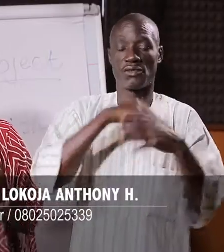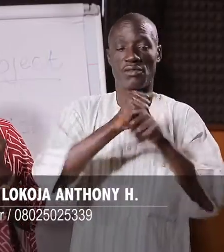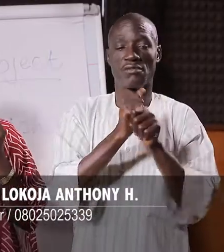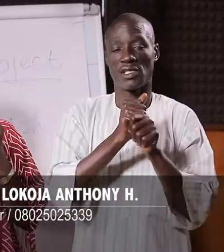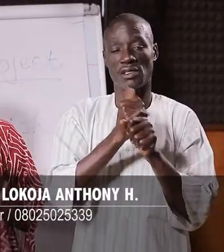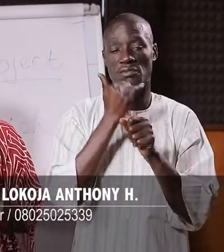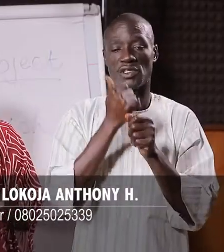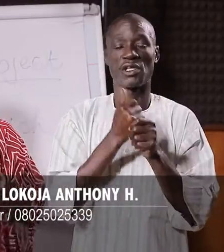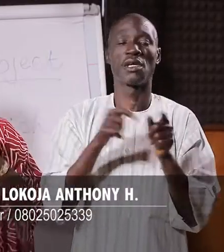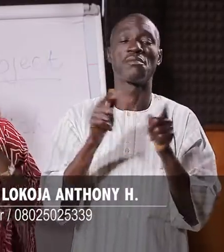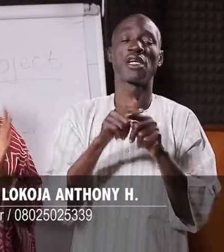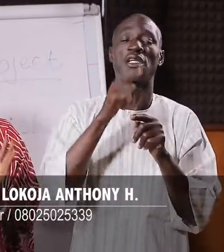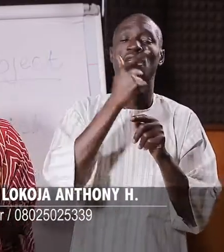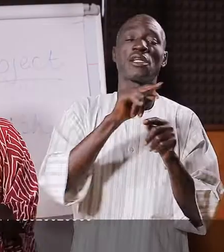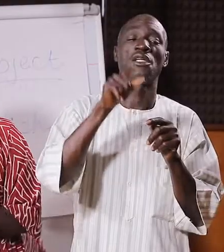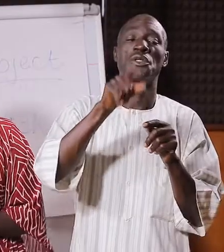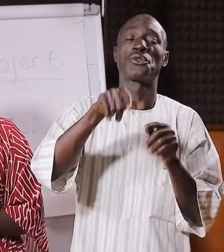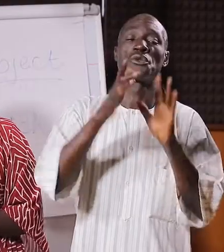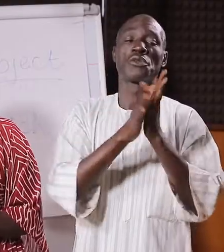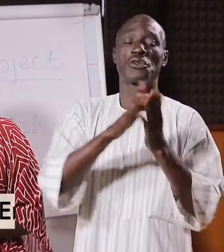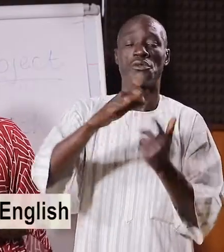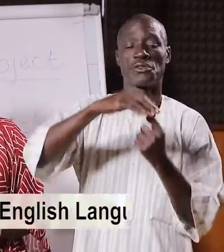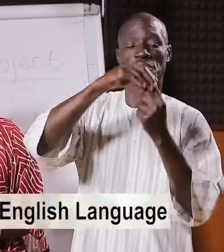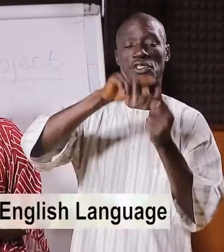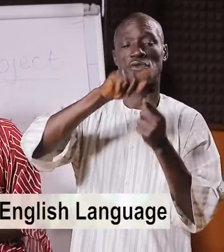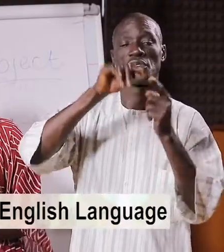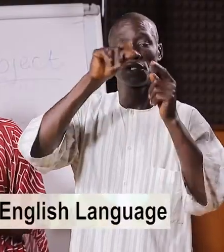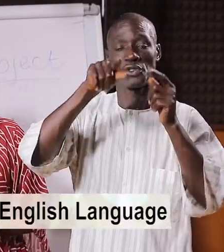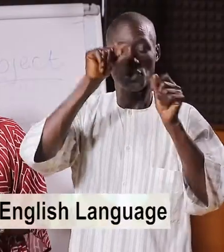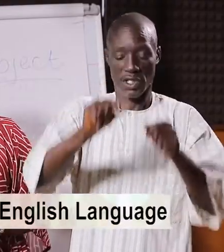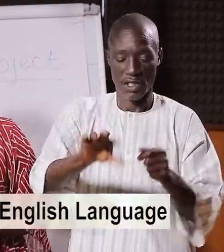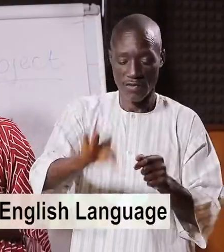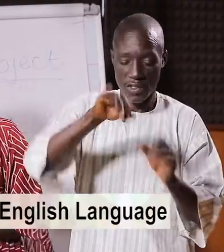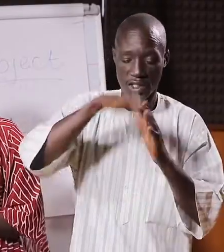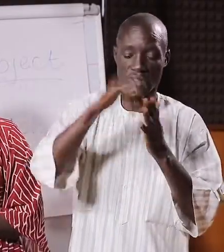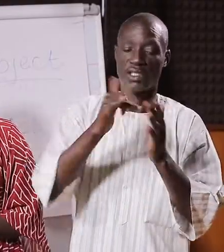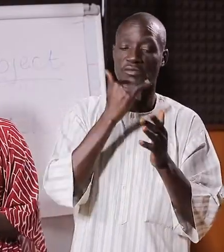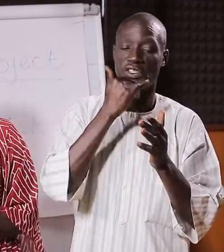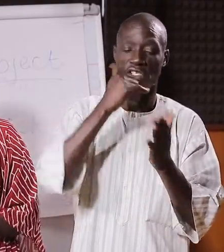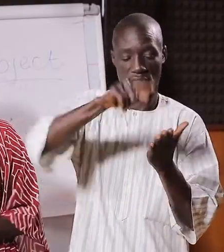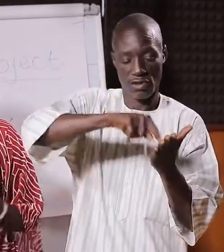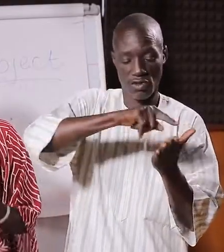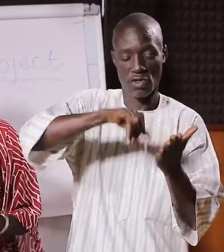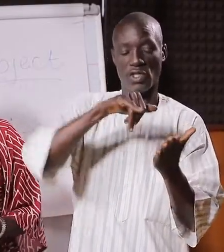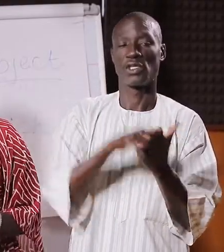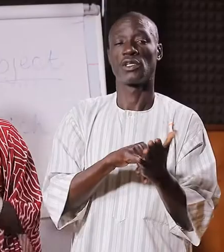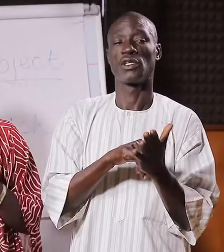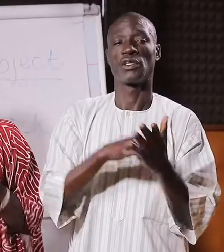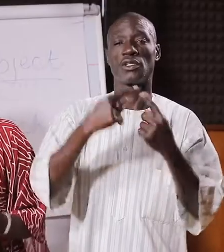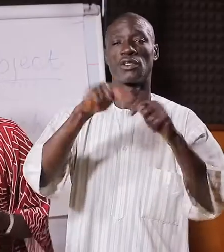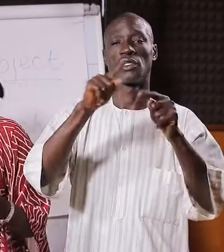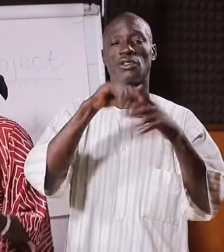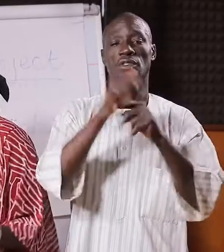special is your ability to identify these mistakes, correct the mistakes, then you move on. So try to get yourself